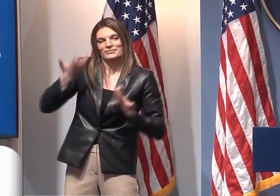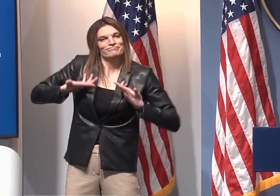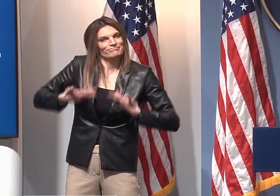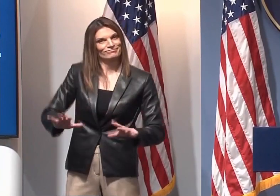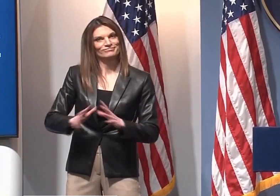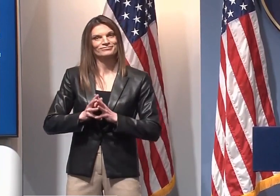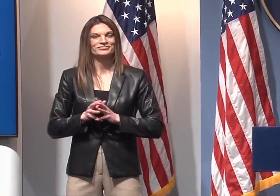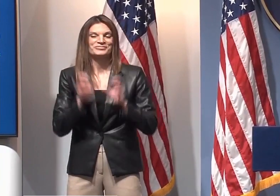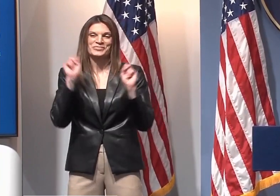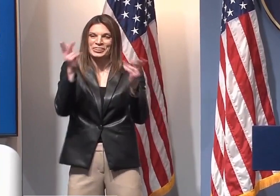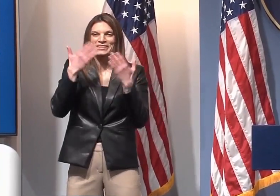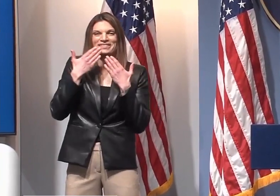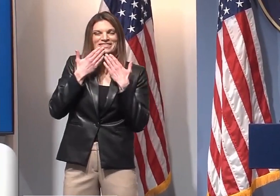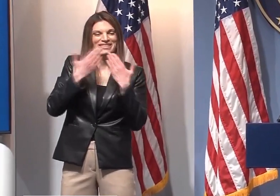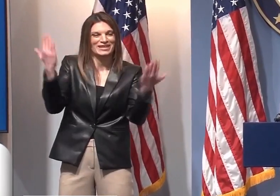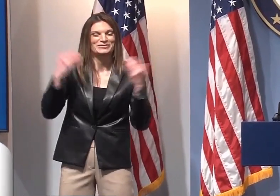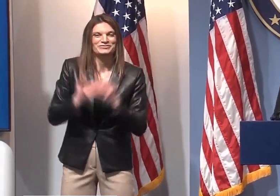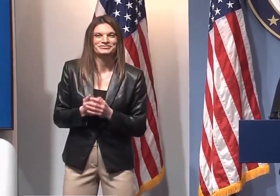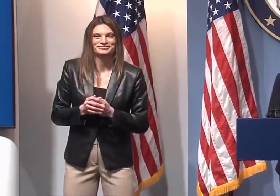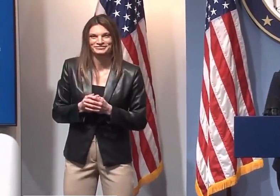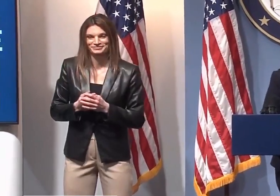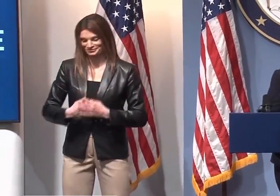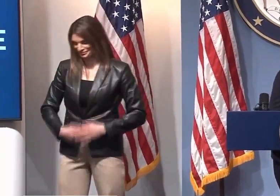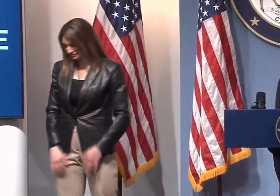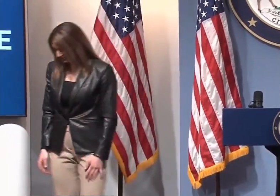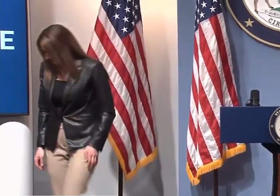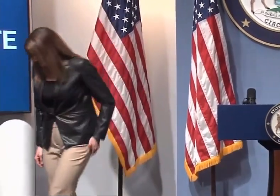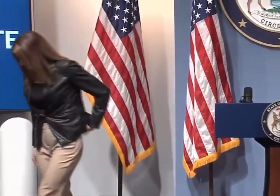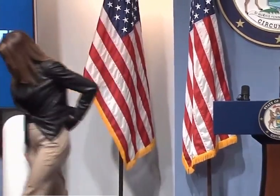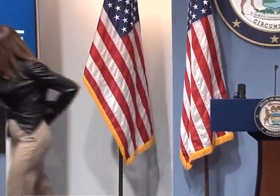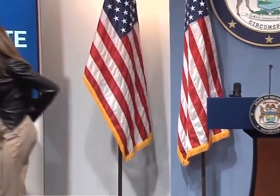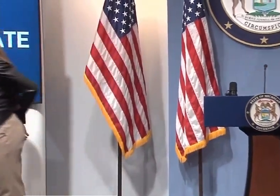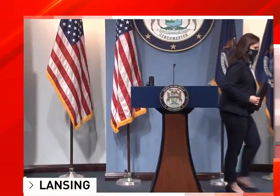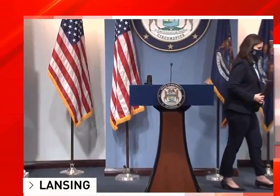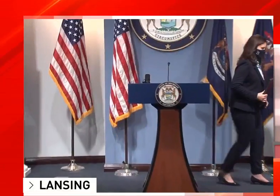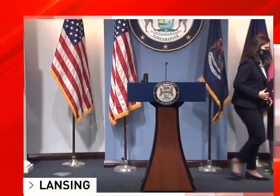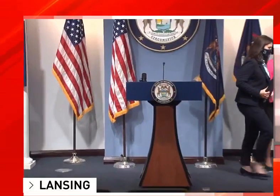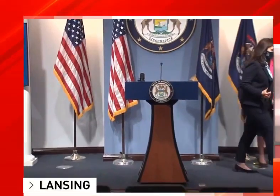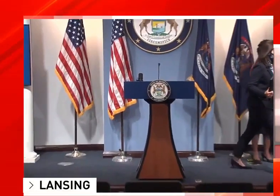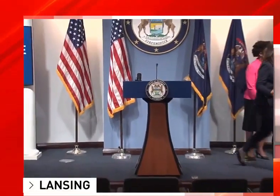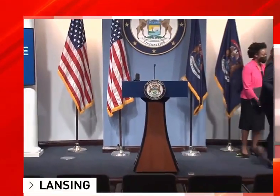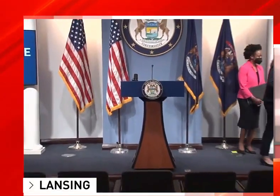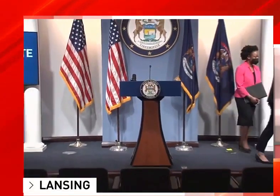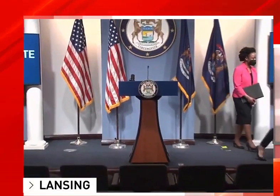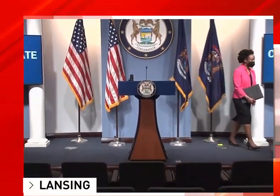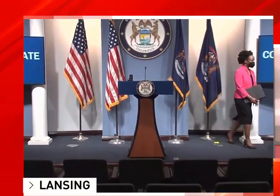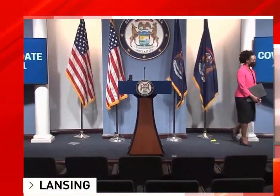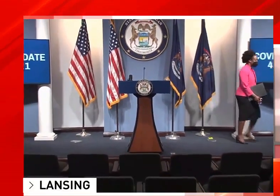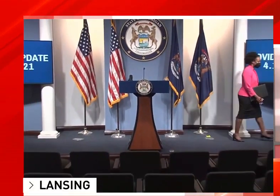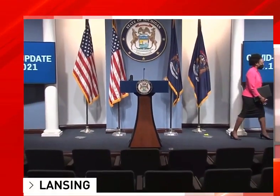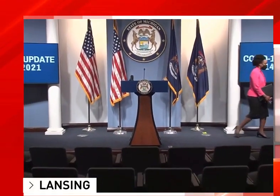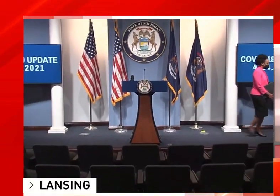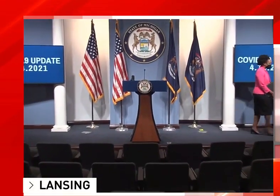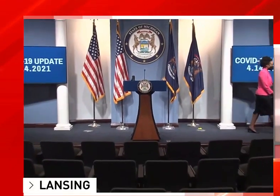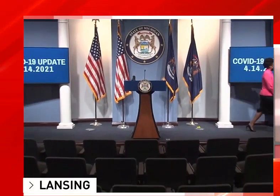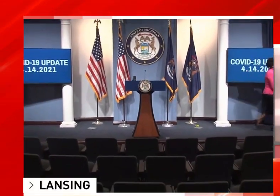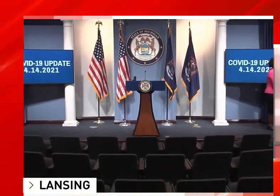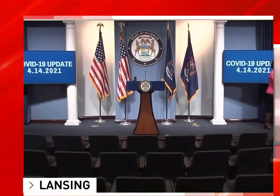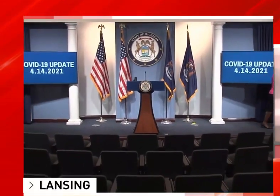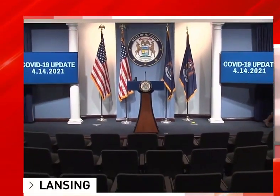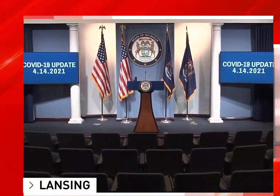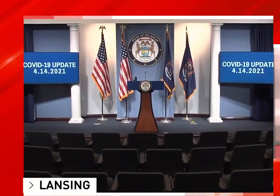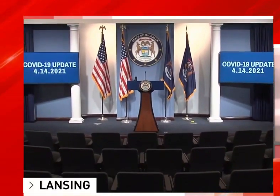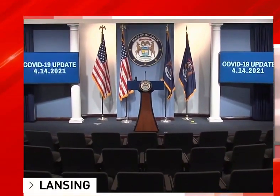All right. Thank you, everybody. And that was Governor Gretchen Whitmer there. She's just leaving the podium